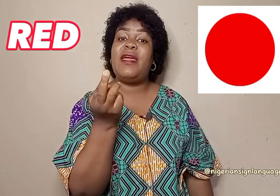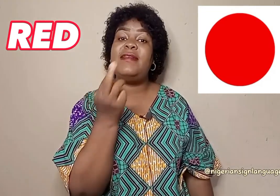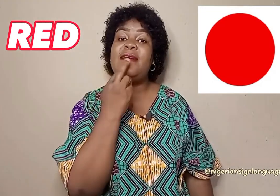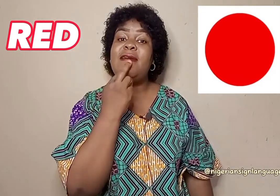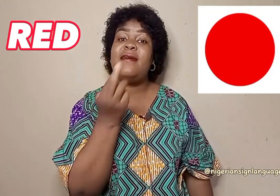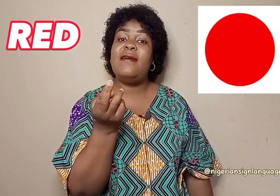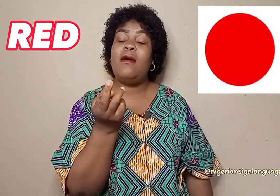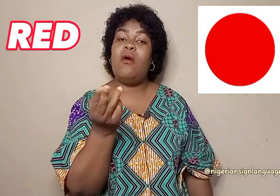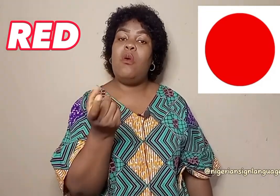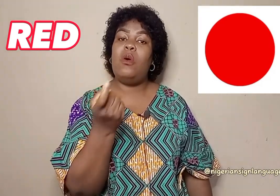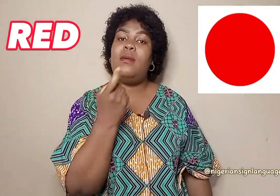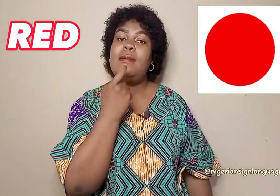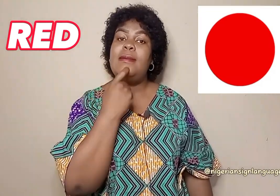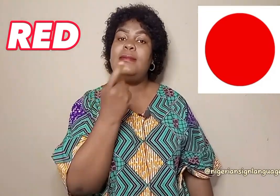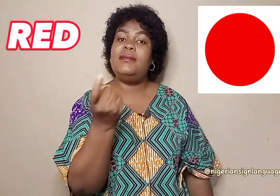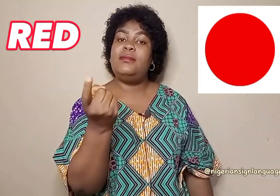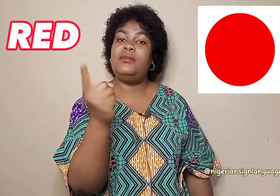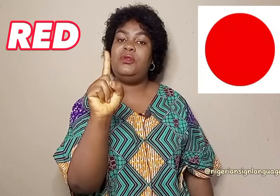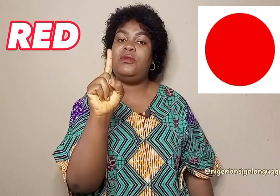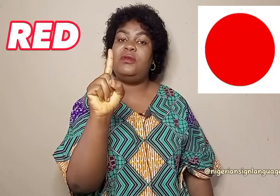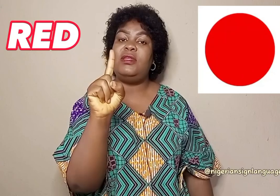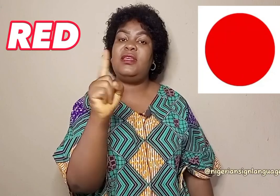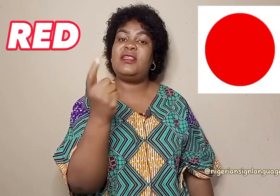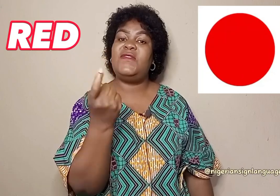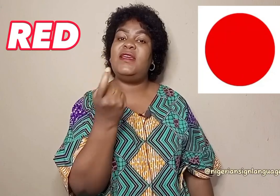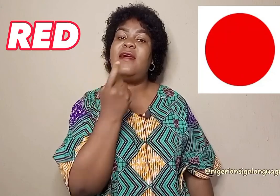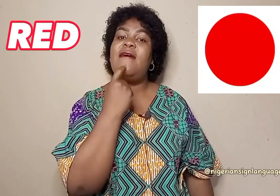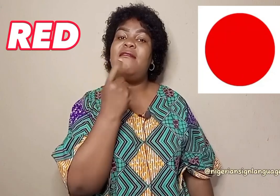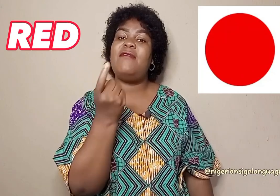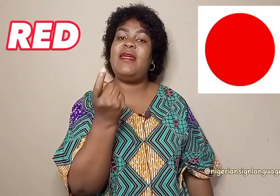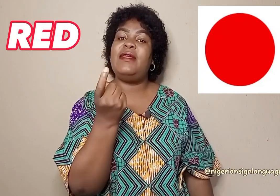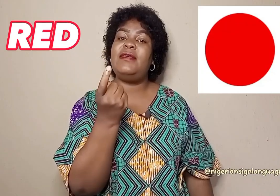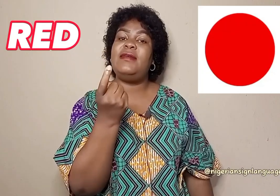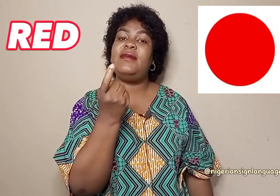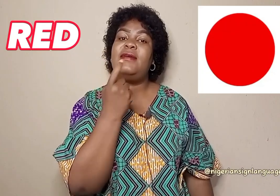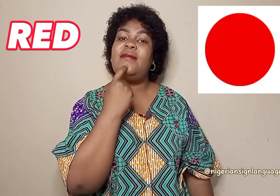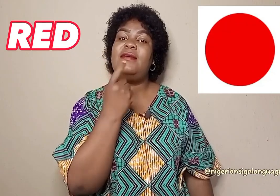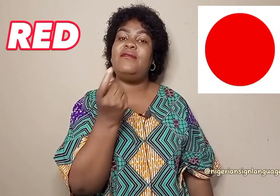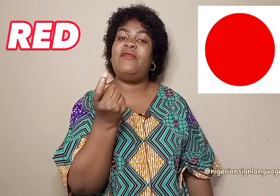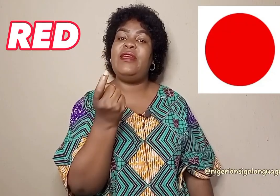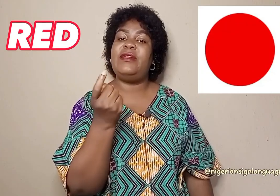red, or your index finger red, red.